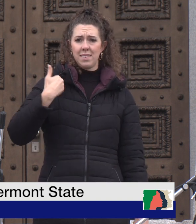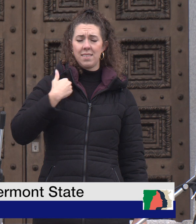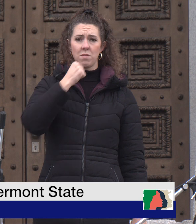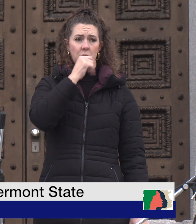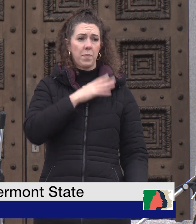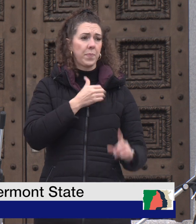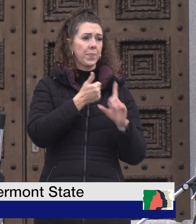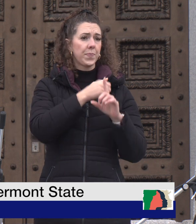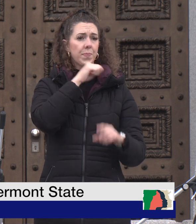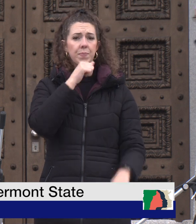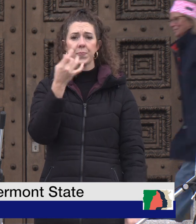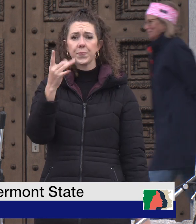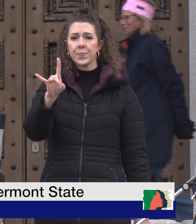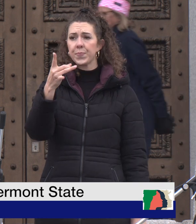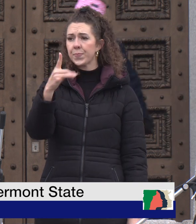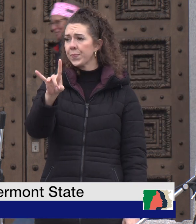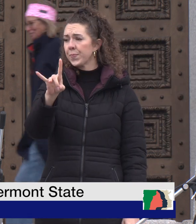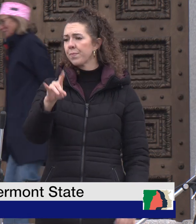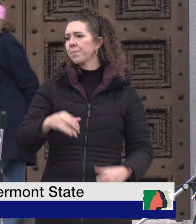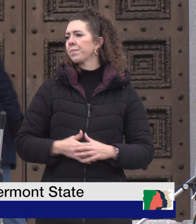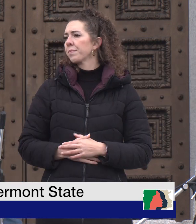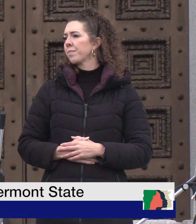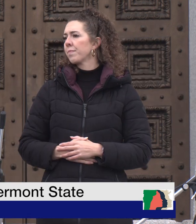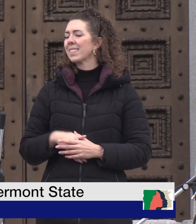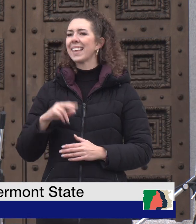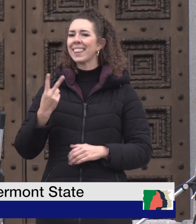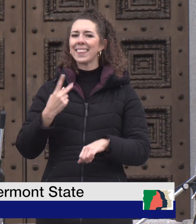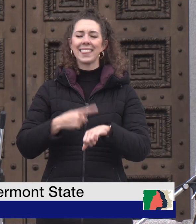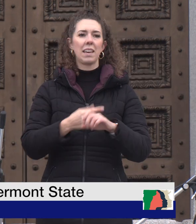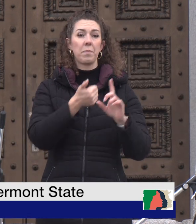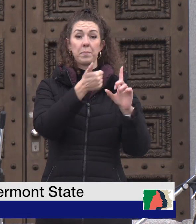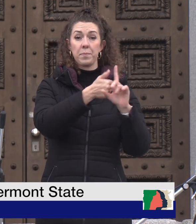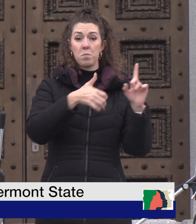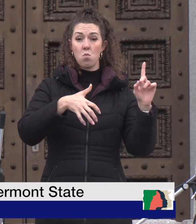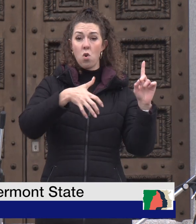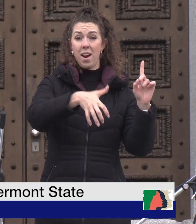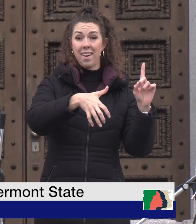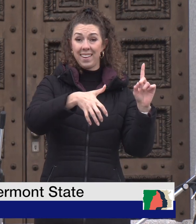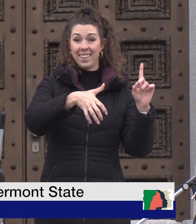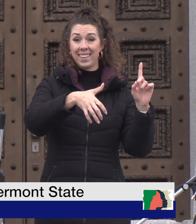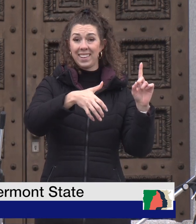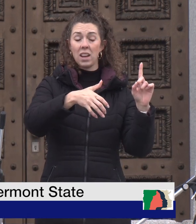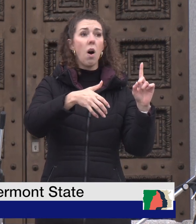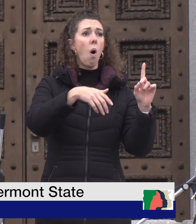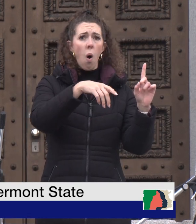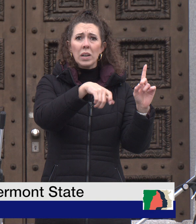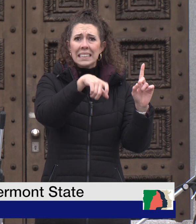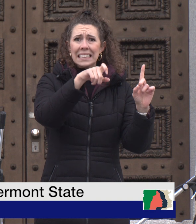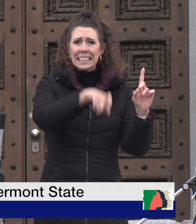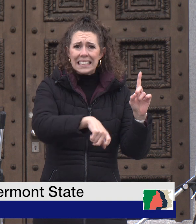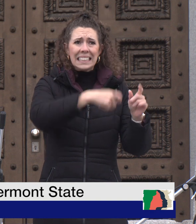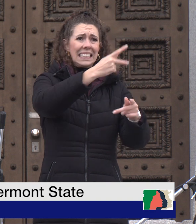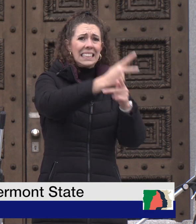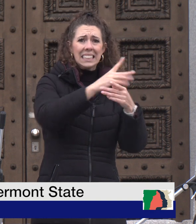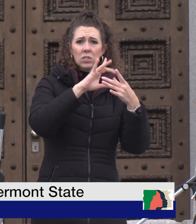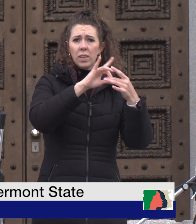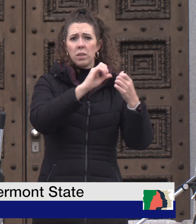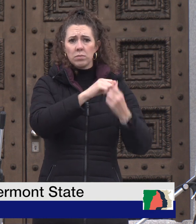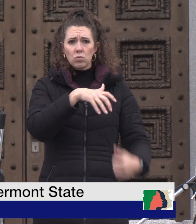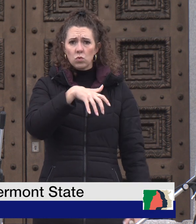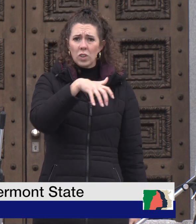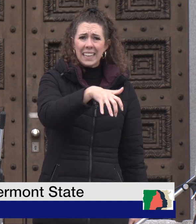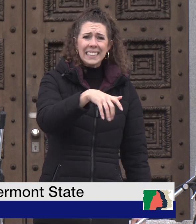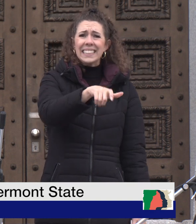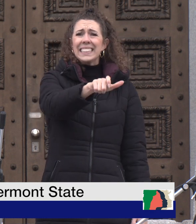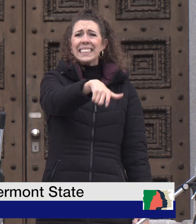18. This is the second case of a pregnant woman being denied needed health care related to her pregnancy.